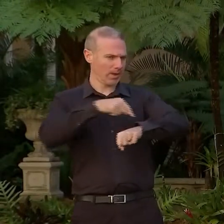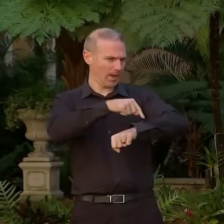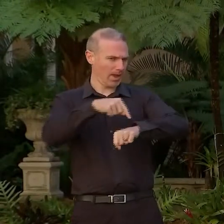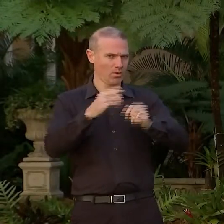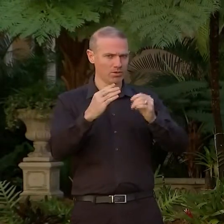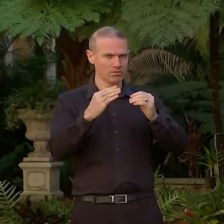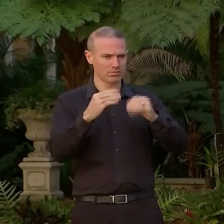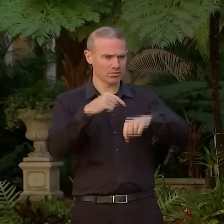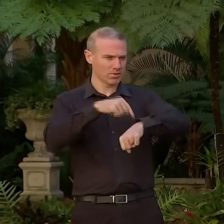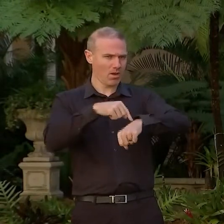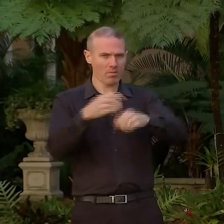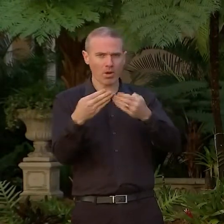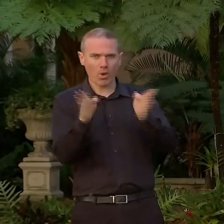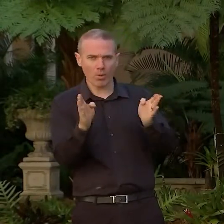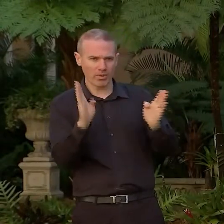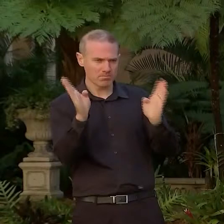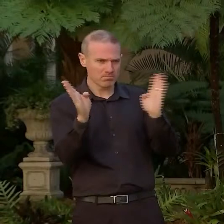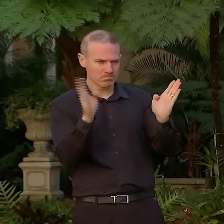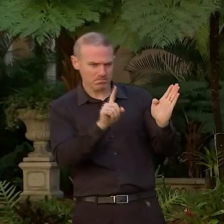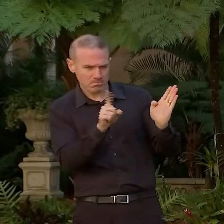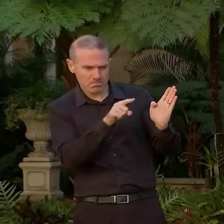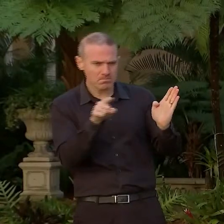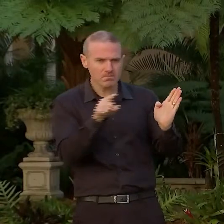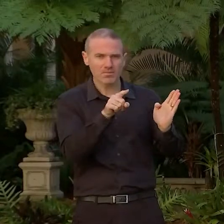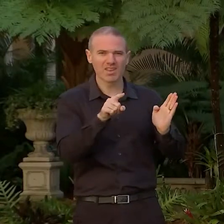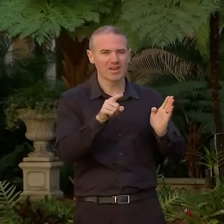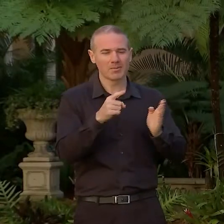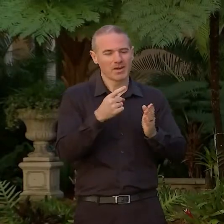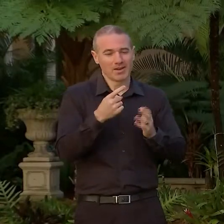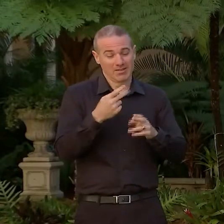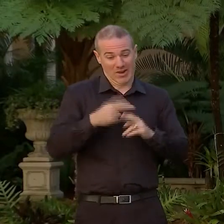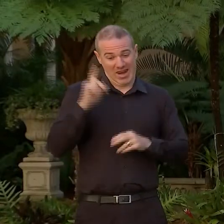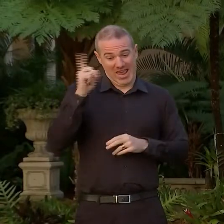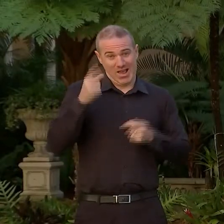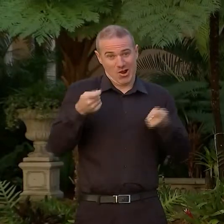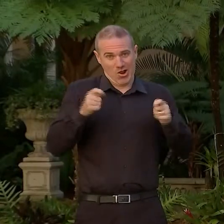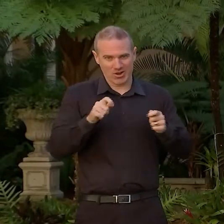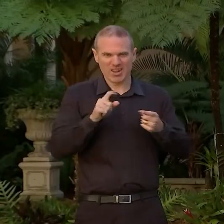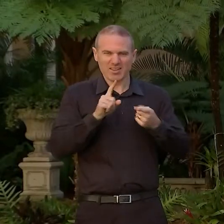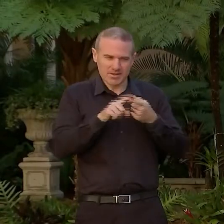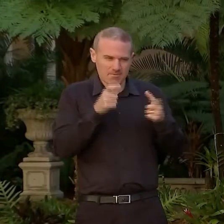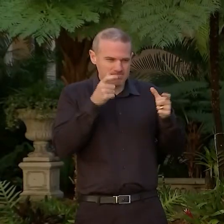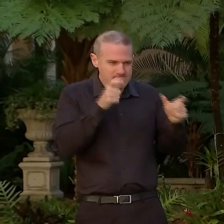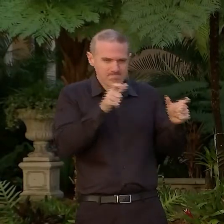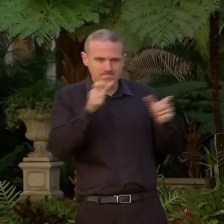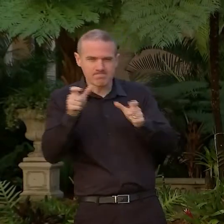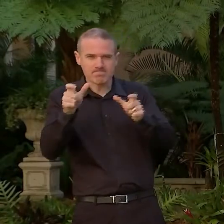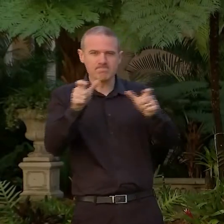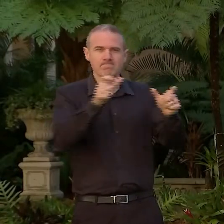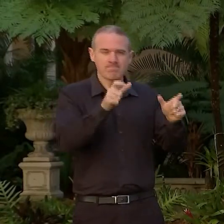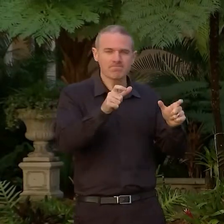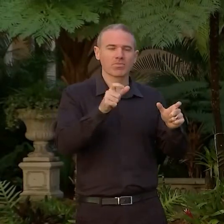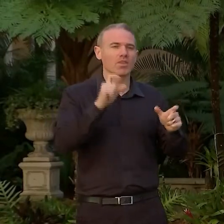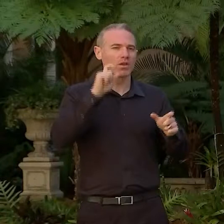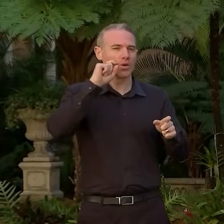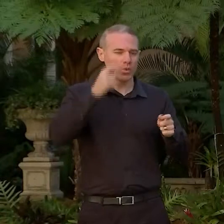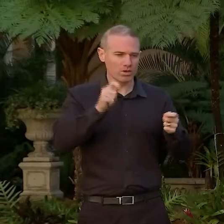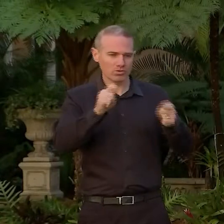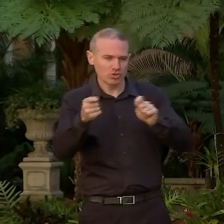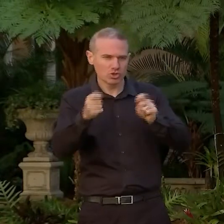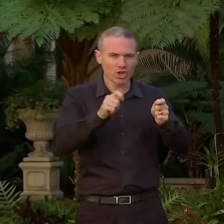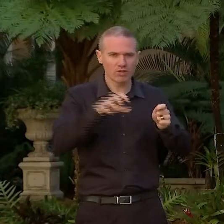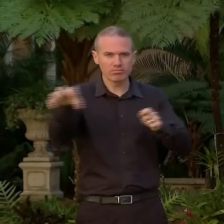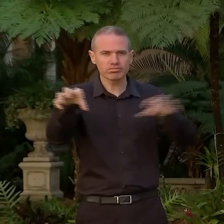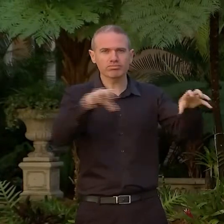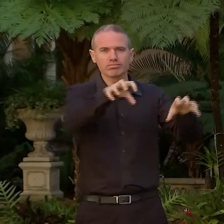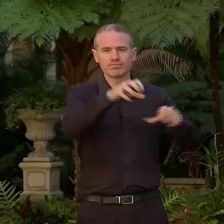this stage while we have this cluster happening right now. But we'll continue to monitor and change where we need to set up